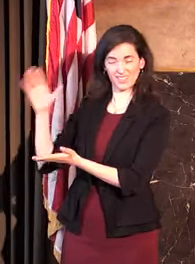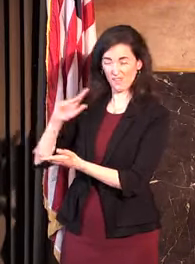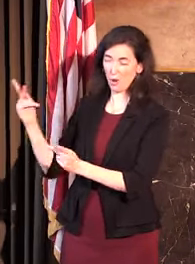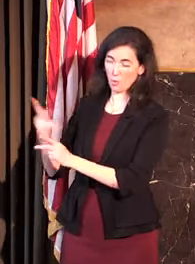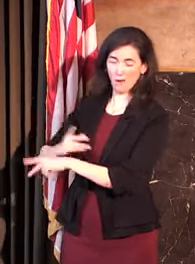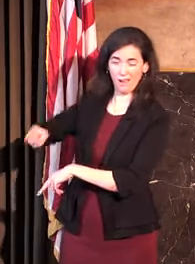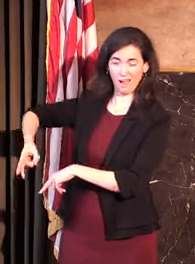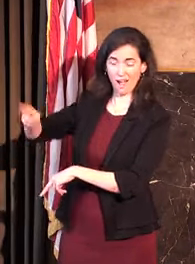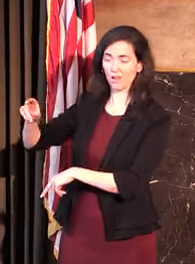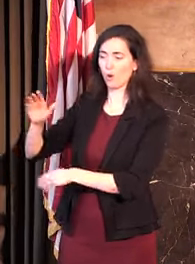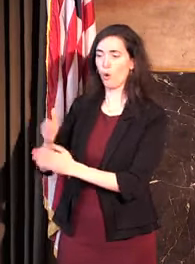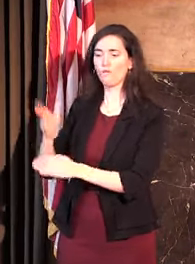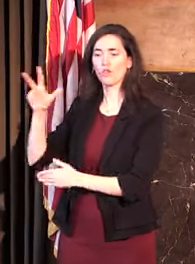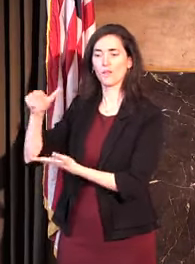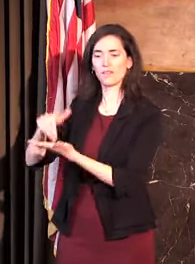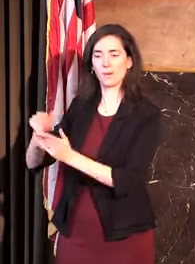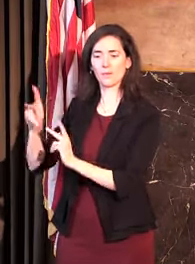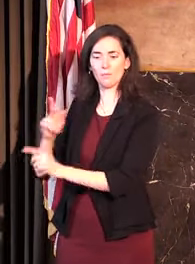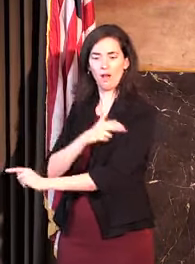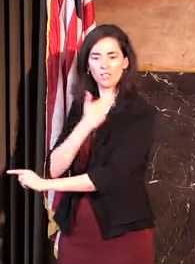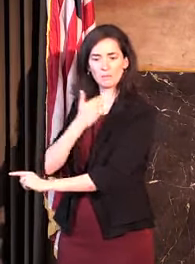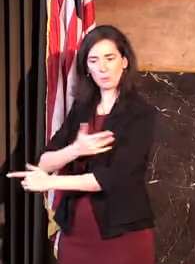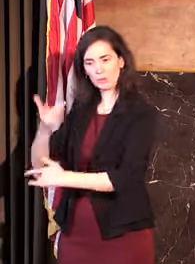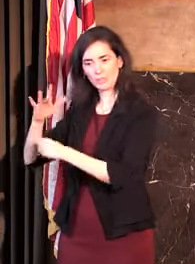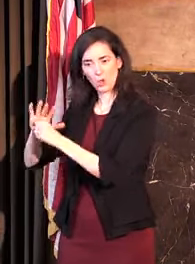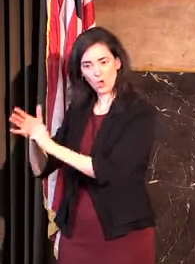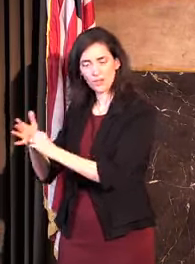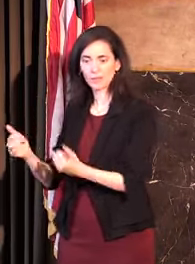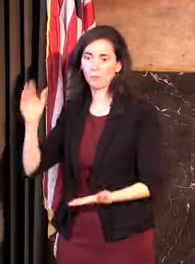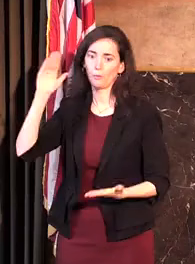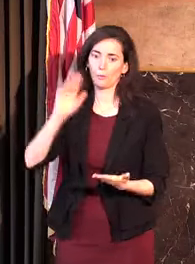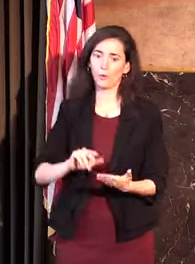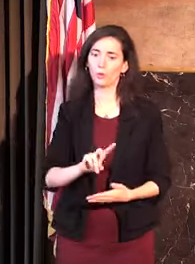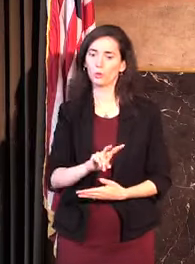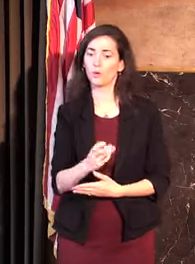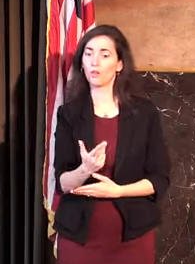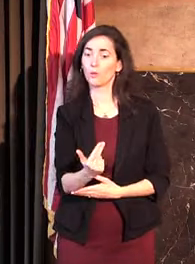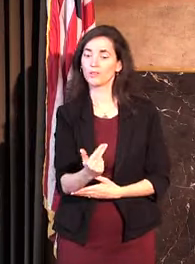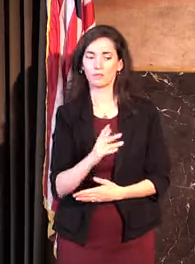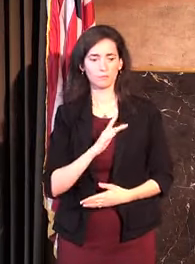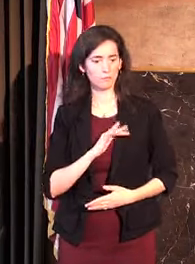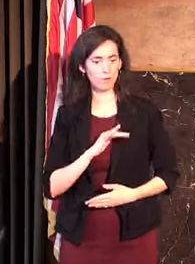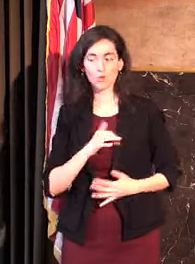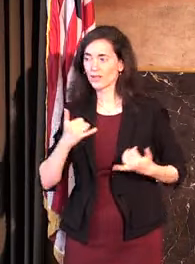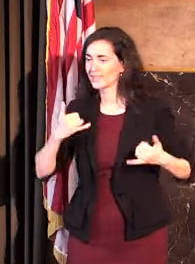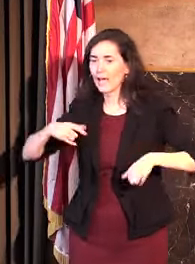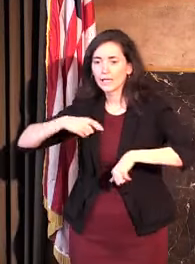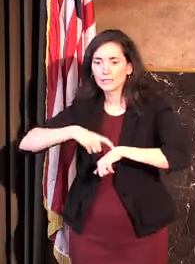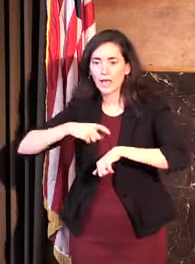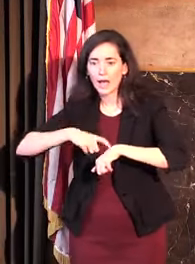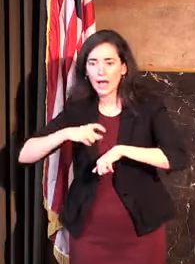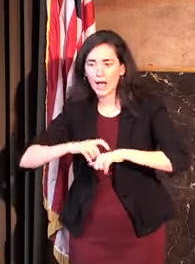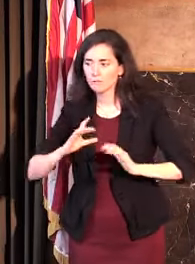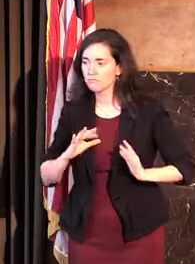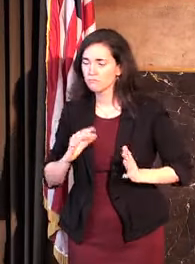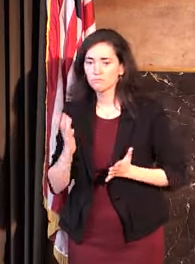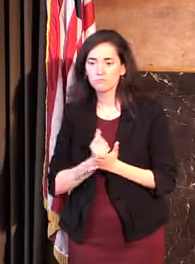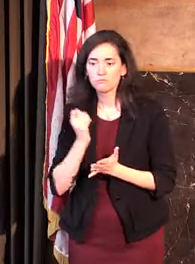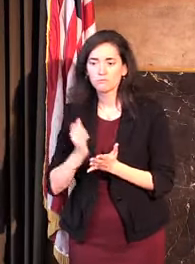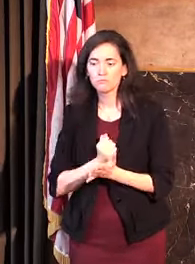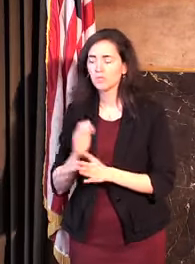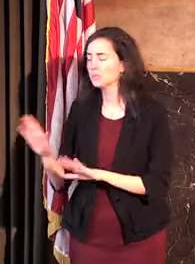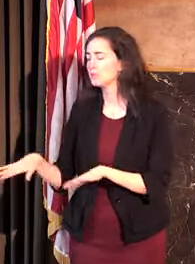Delta surge. So what should we be doing with that? We need to use this timing to